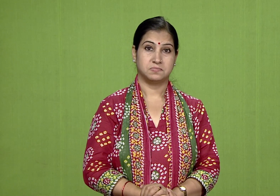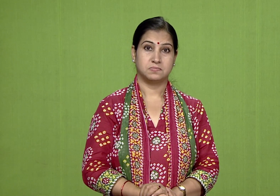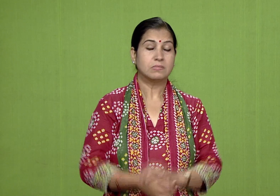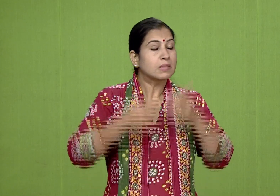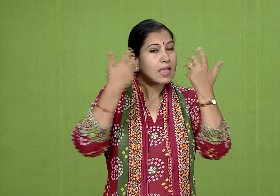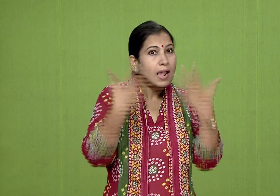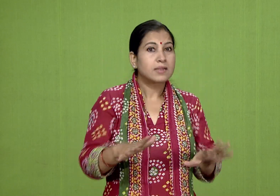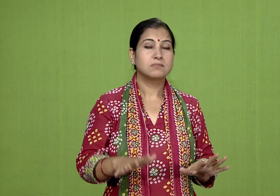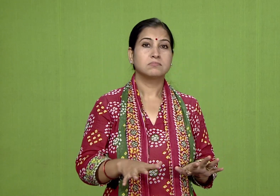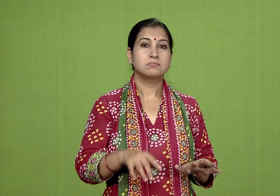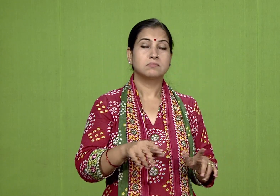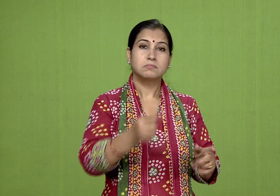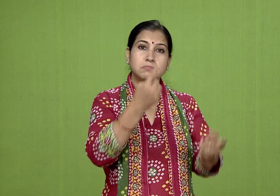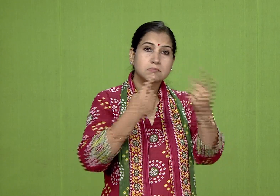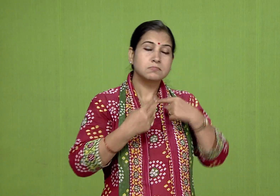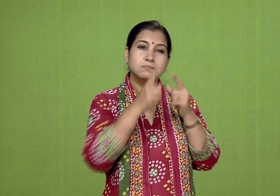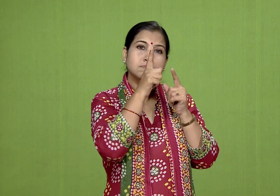No matter what they did.